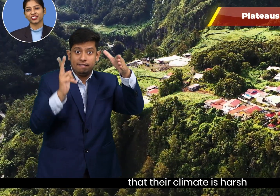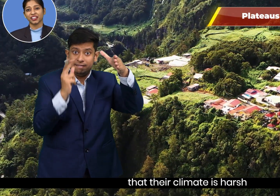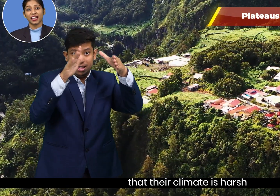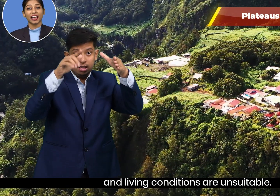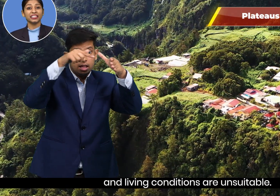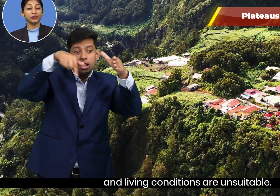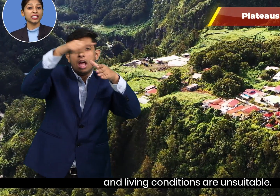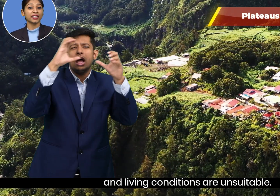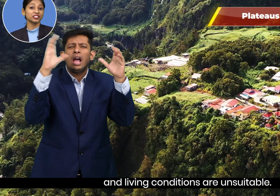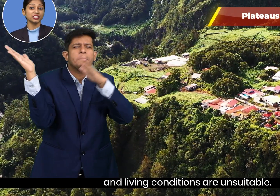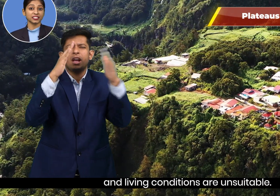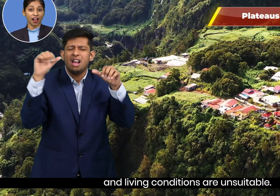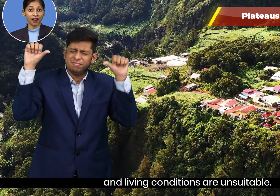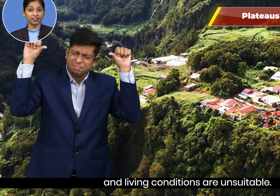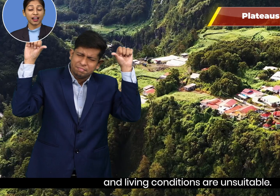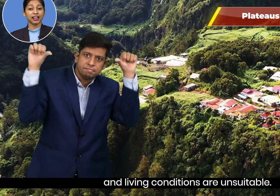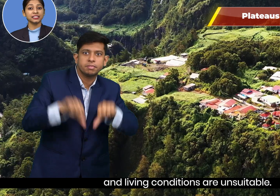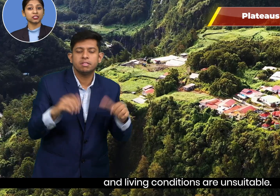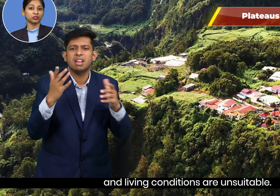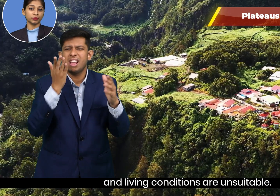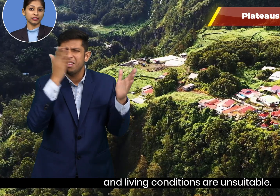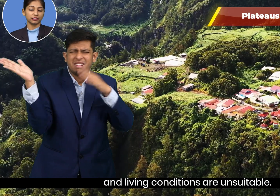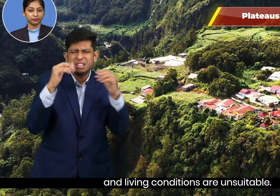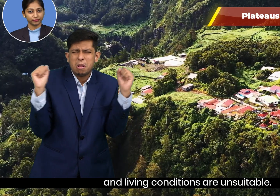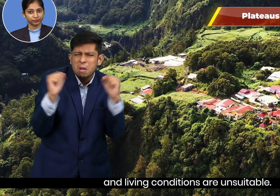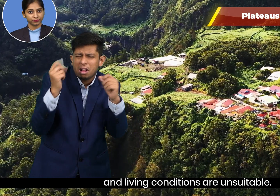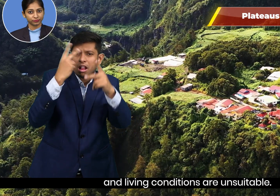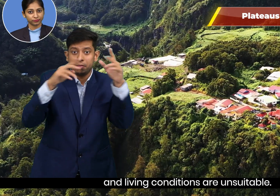harsh and living conditions are unsuitable.